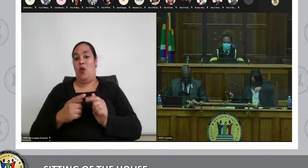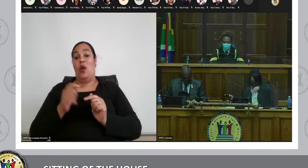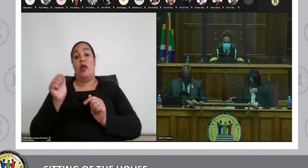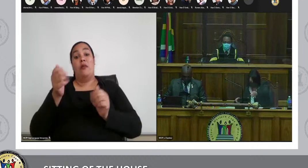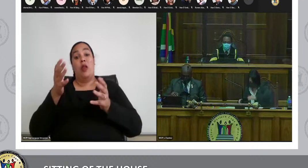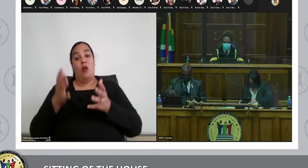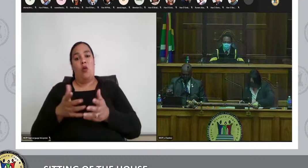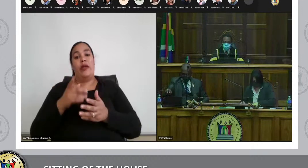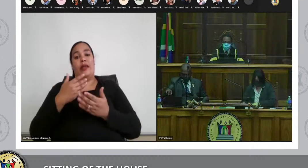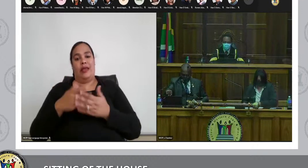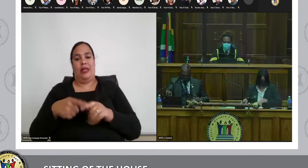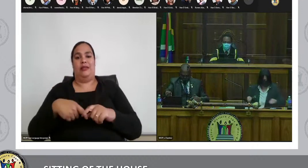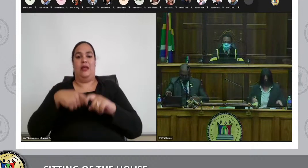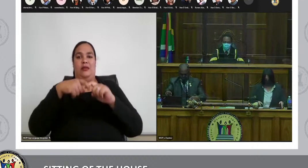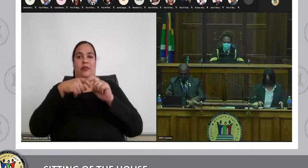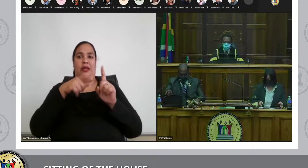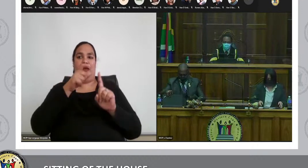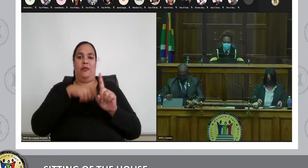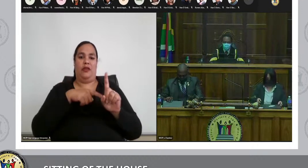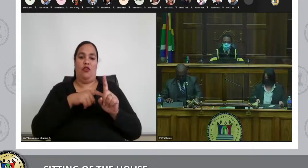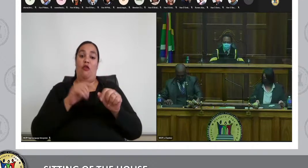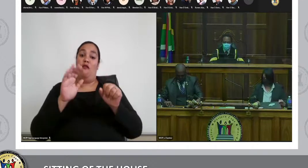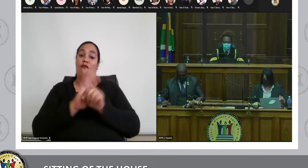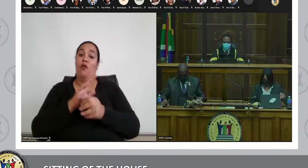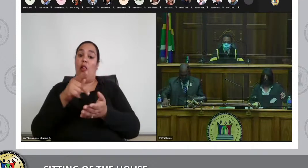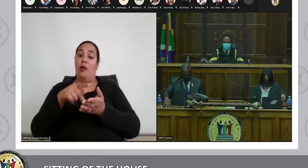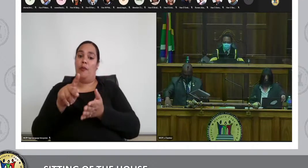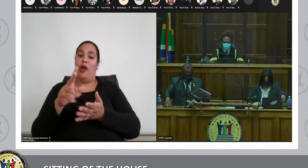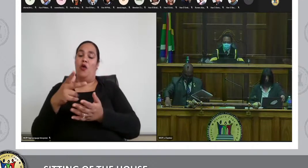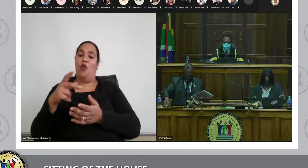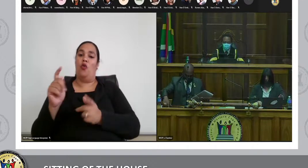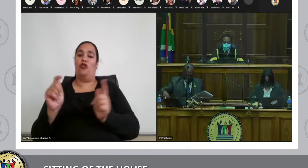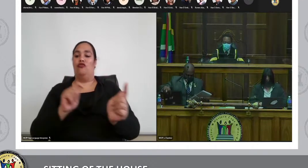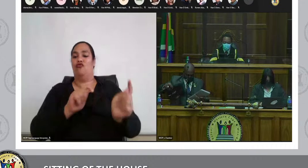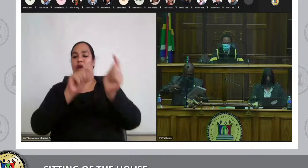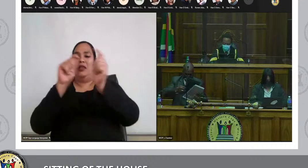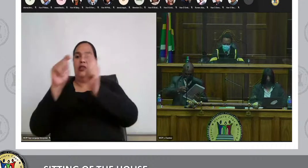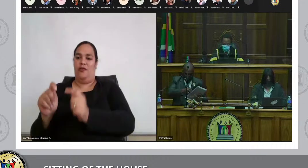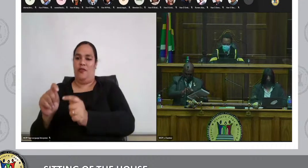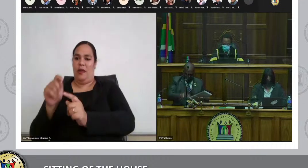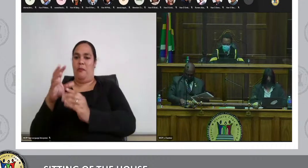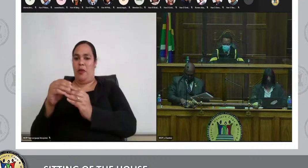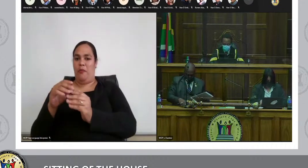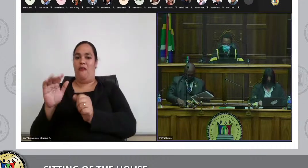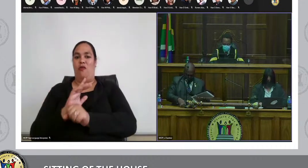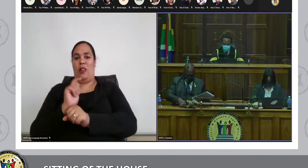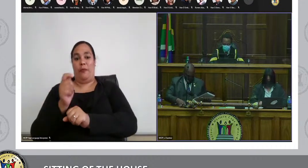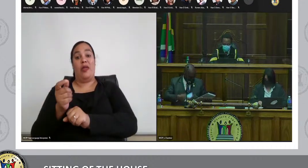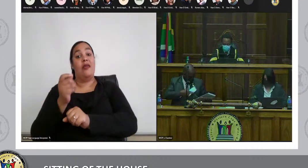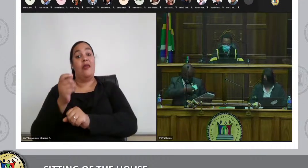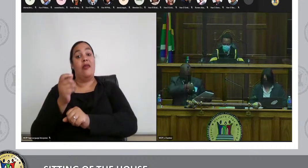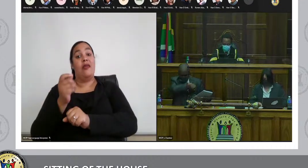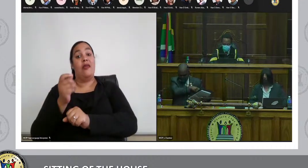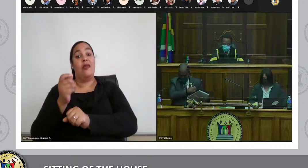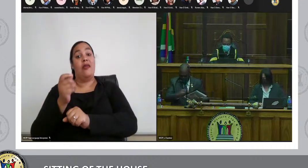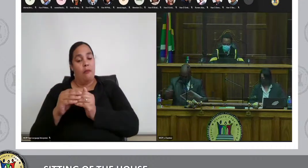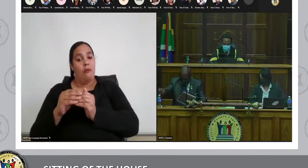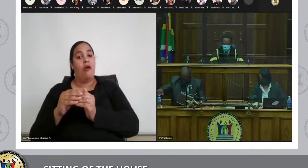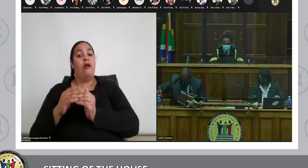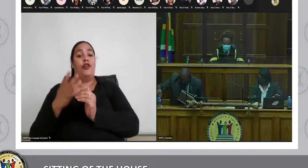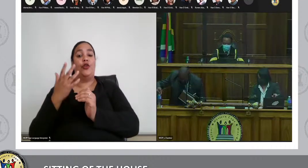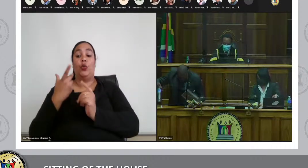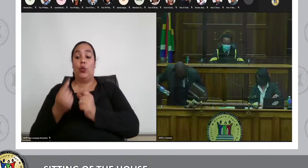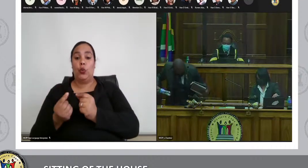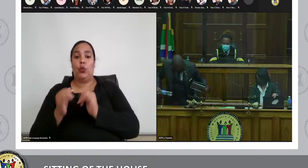may suspend an employee on full pay or transfer a member on full pay if the member is alleged to have